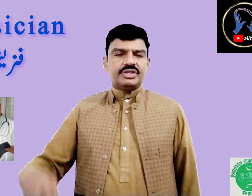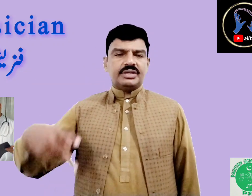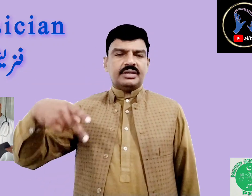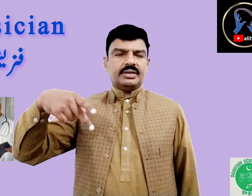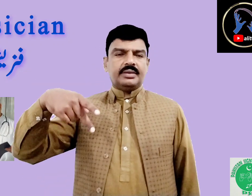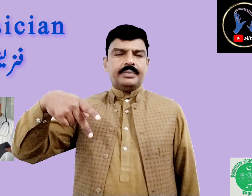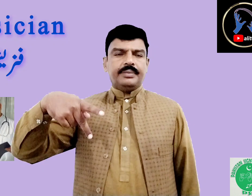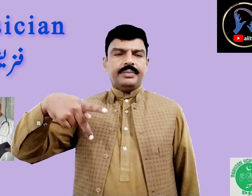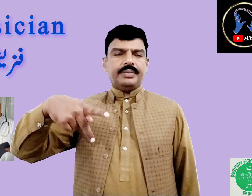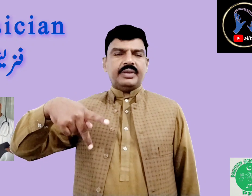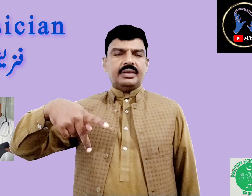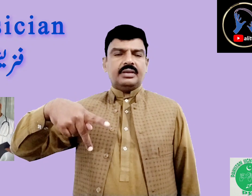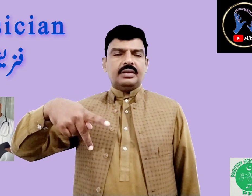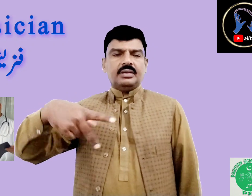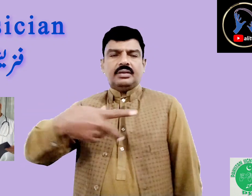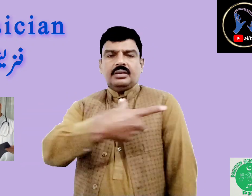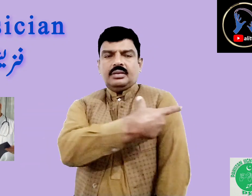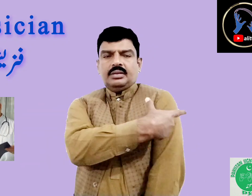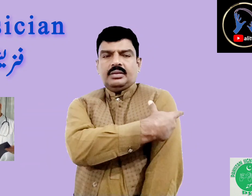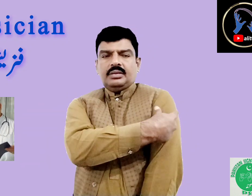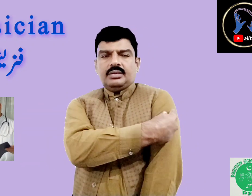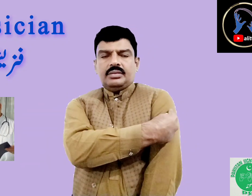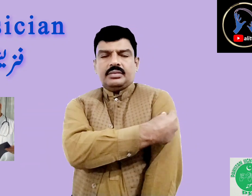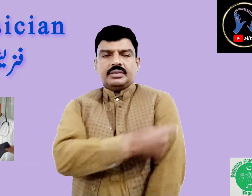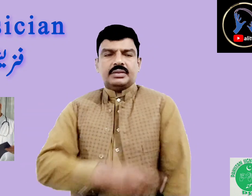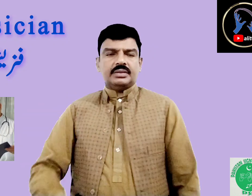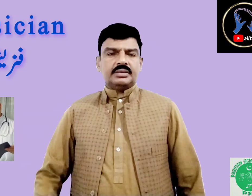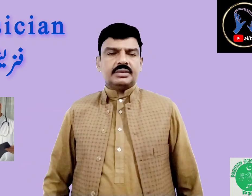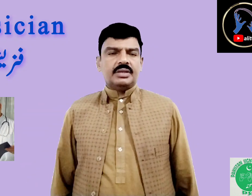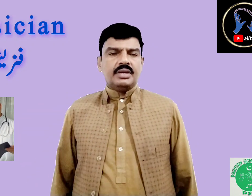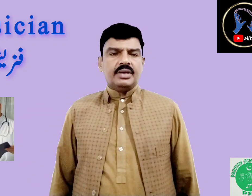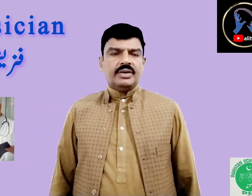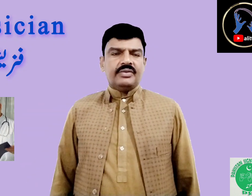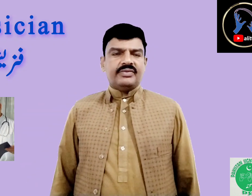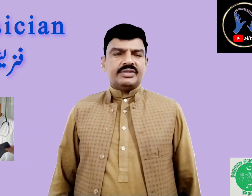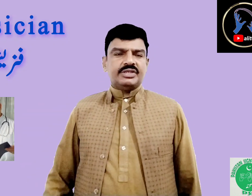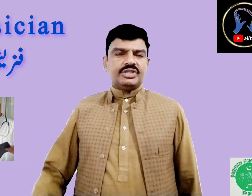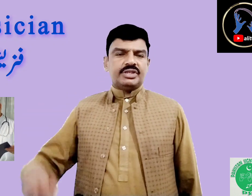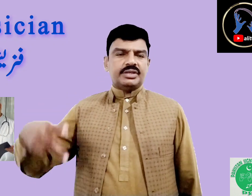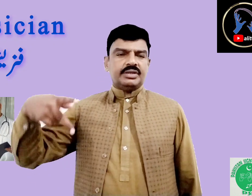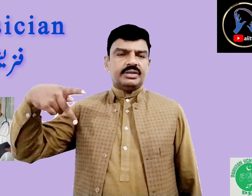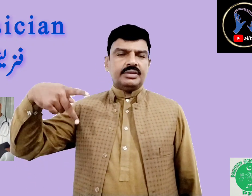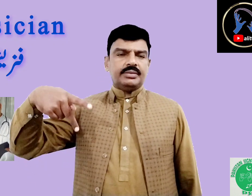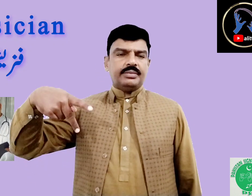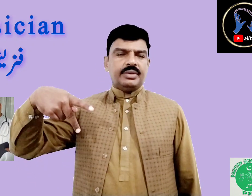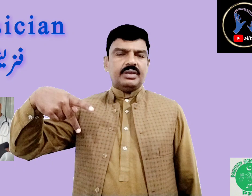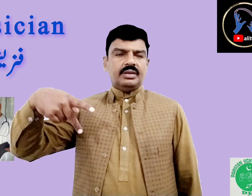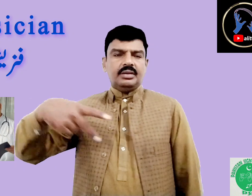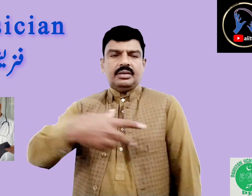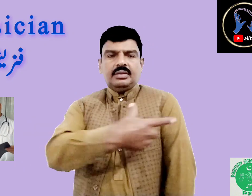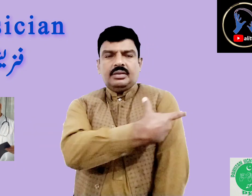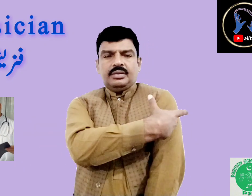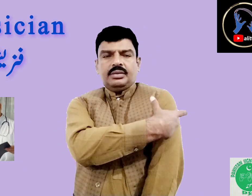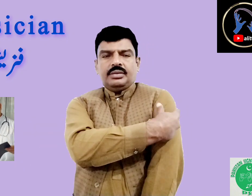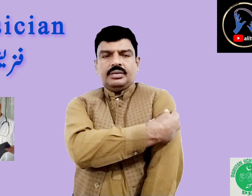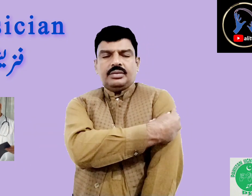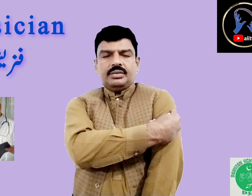physician, P, doctor, physician, P,